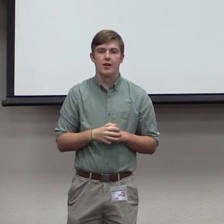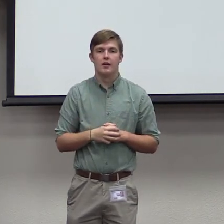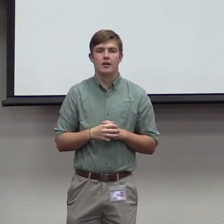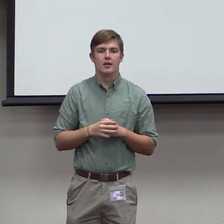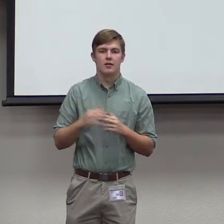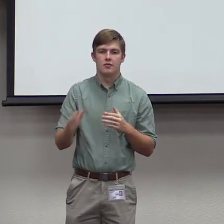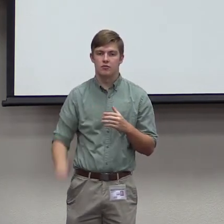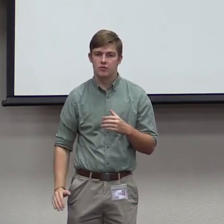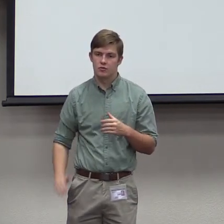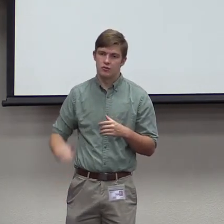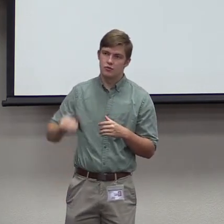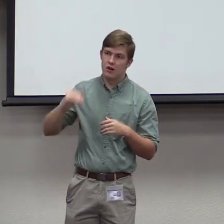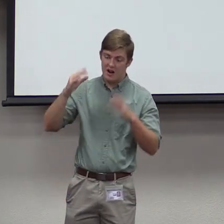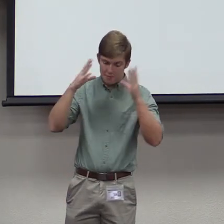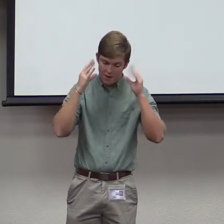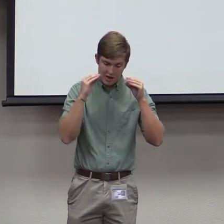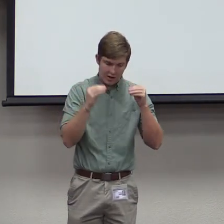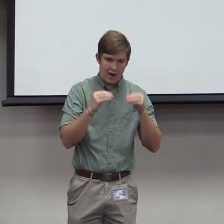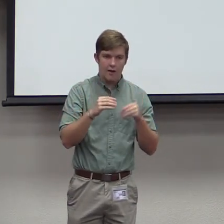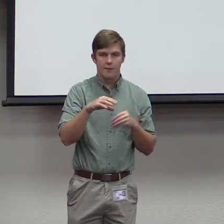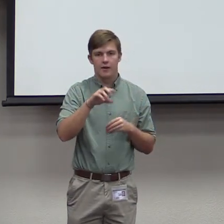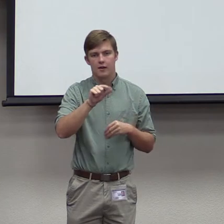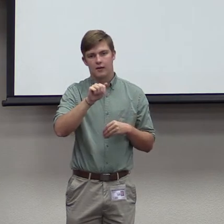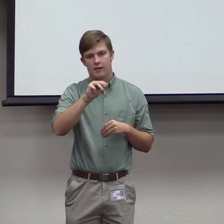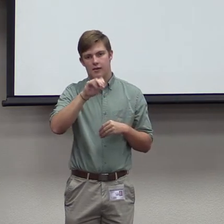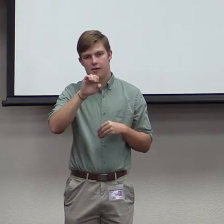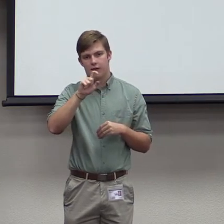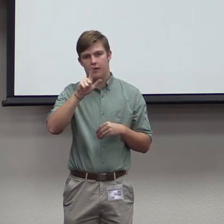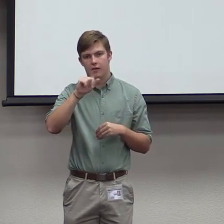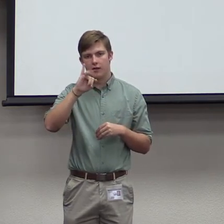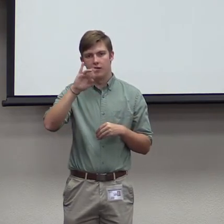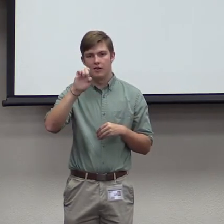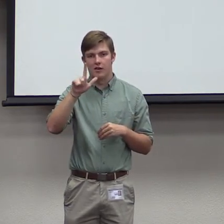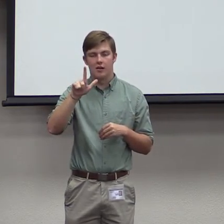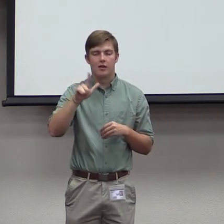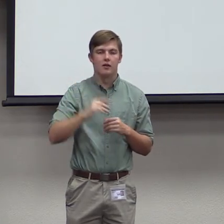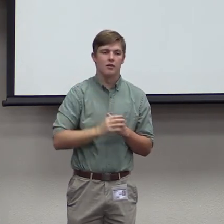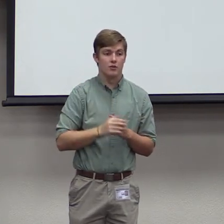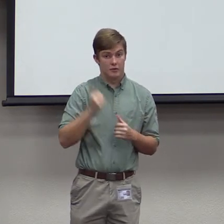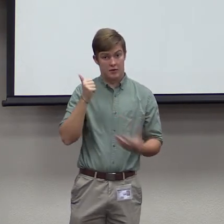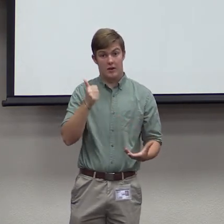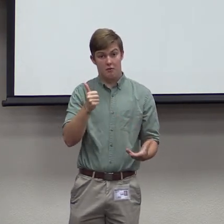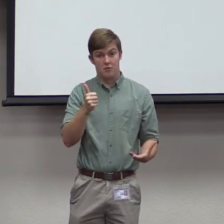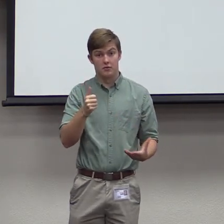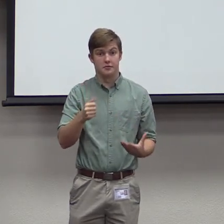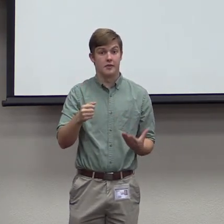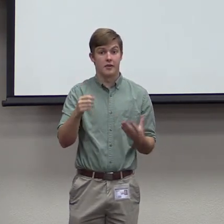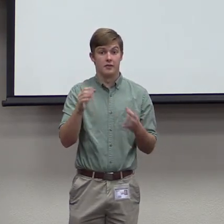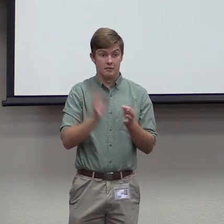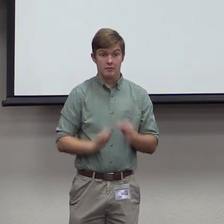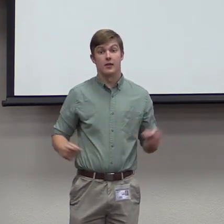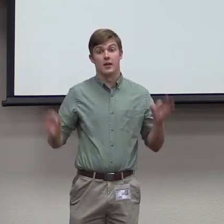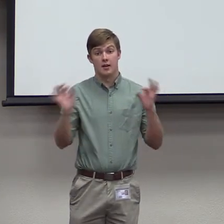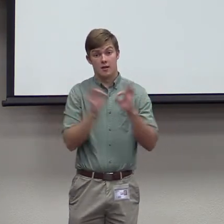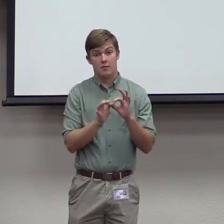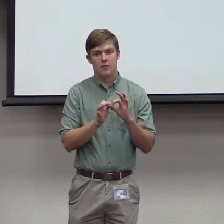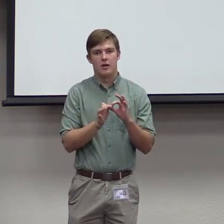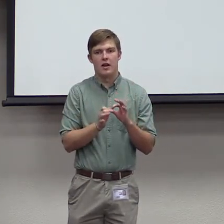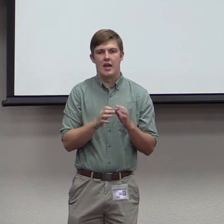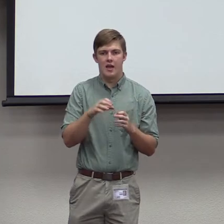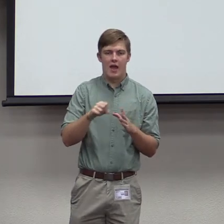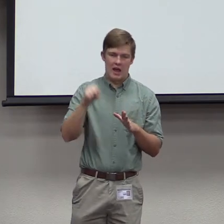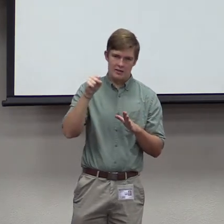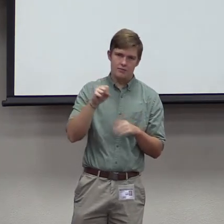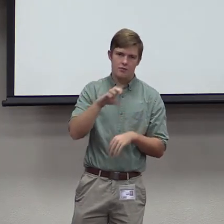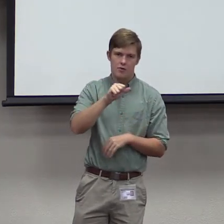taught at the feet of Gamaliel, who is in fact a Jewish elite. And here's this Saul who's going